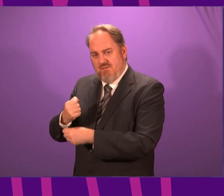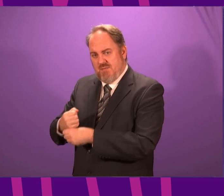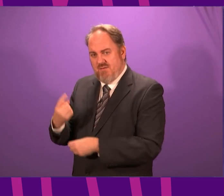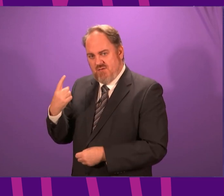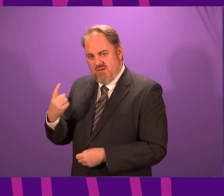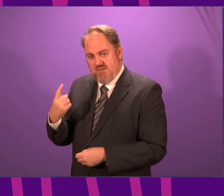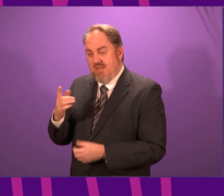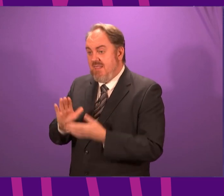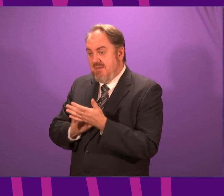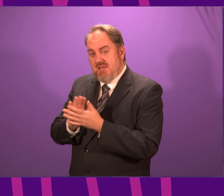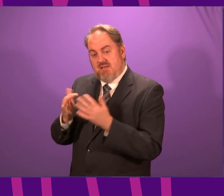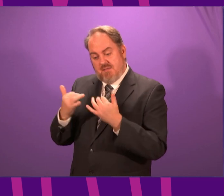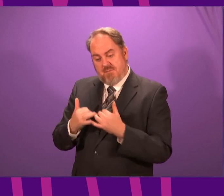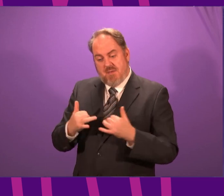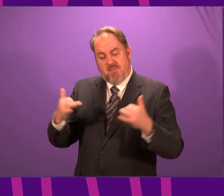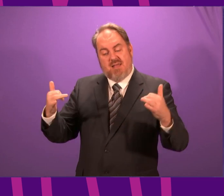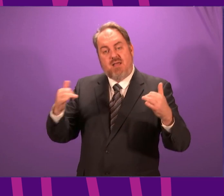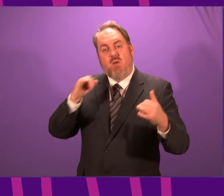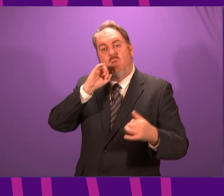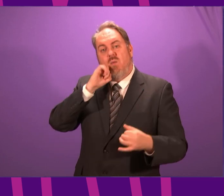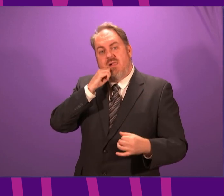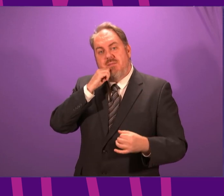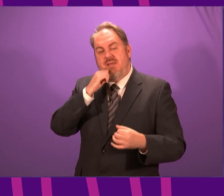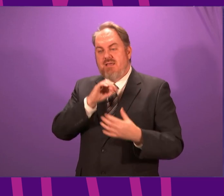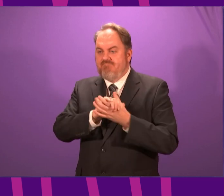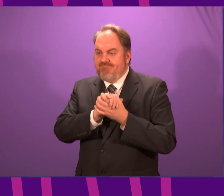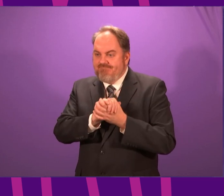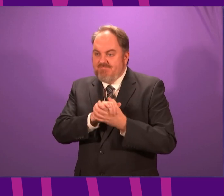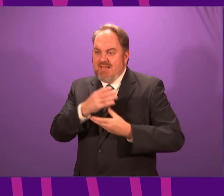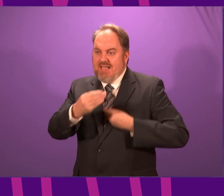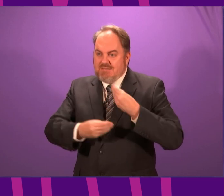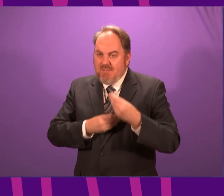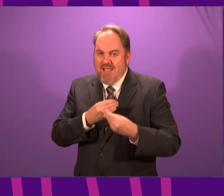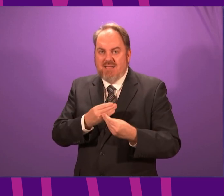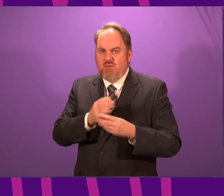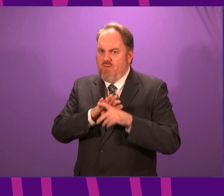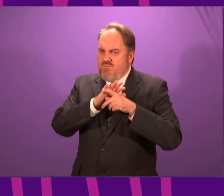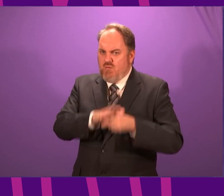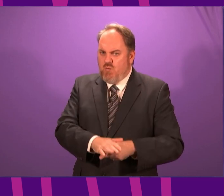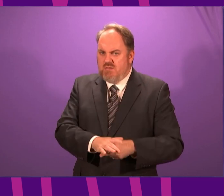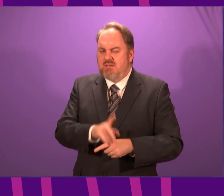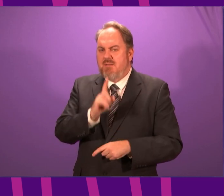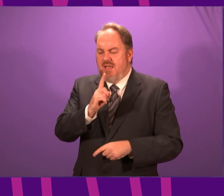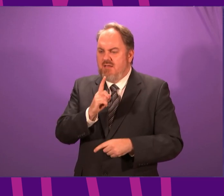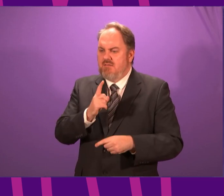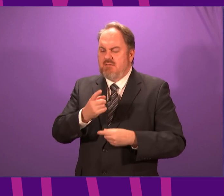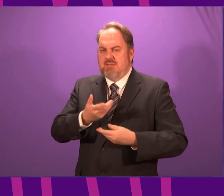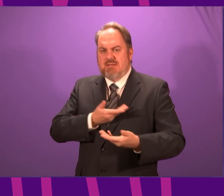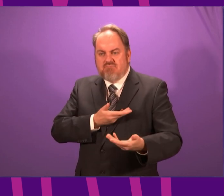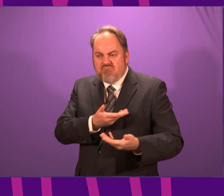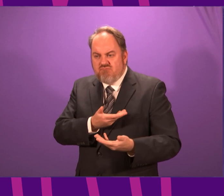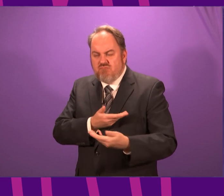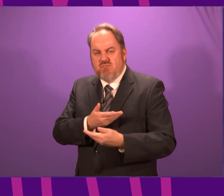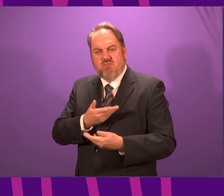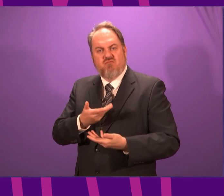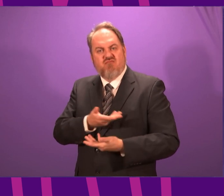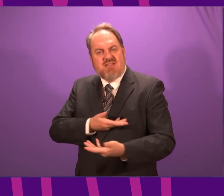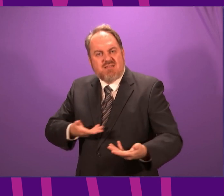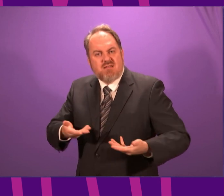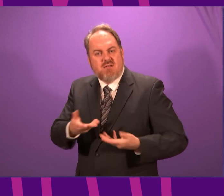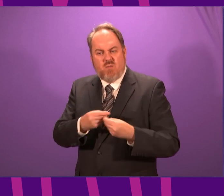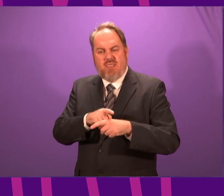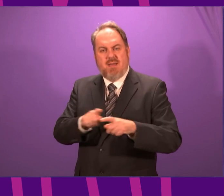public consent by persuasion and not coercion. The rising public hesitancy which the government now